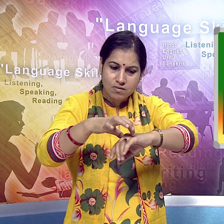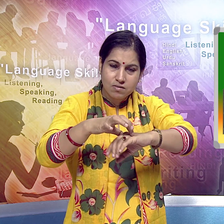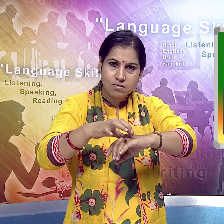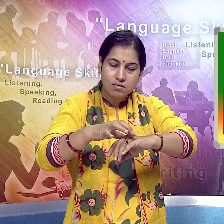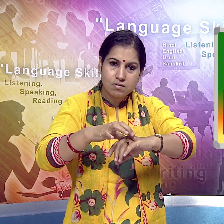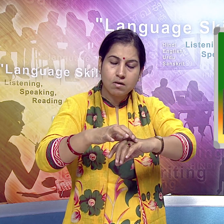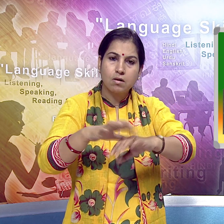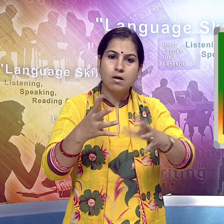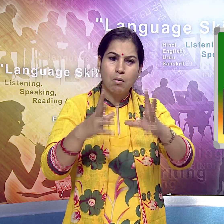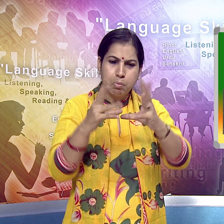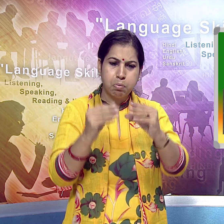becomes porous